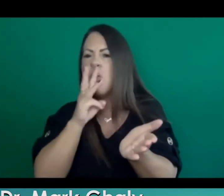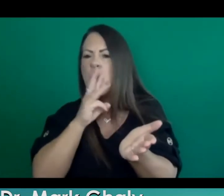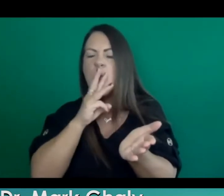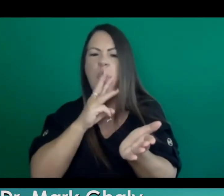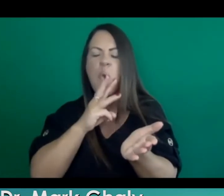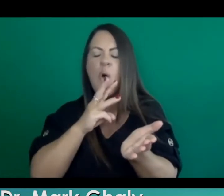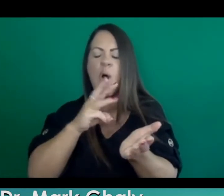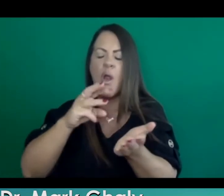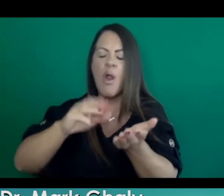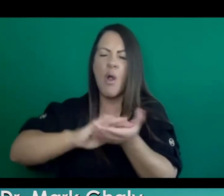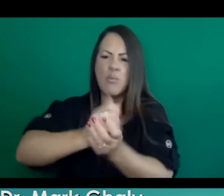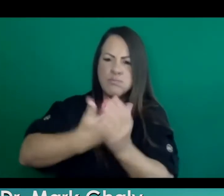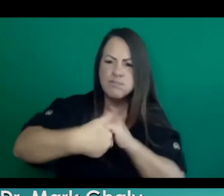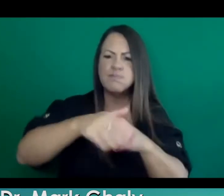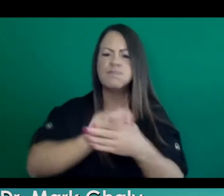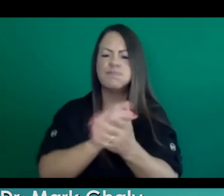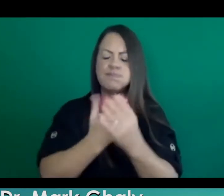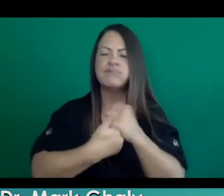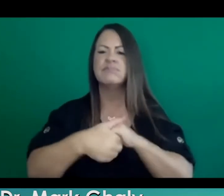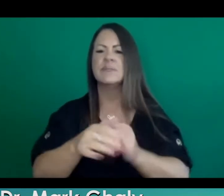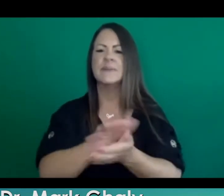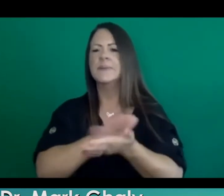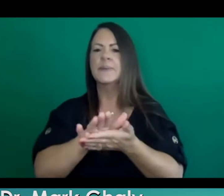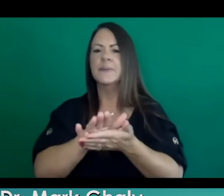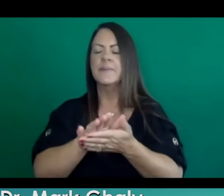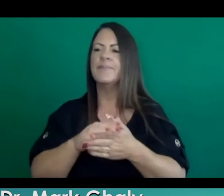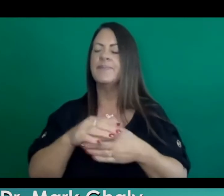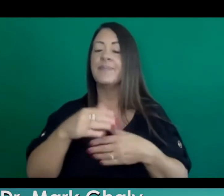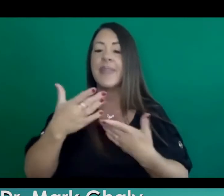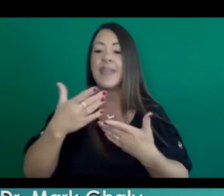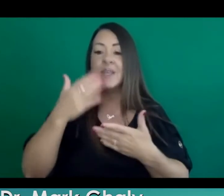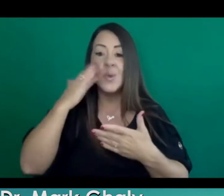don't share utensils, food serving